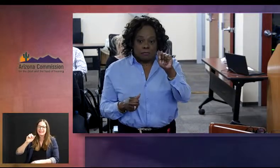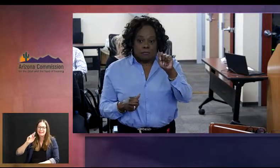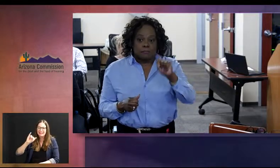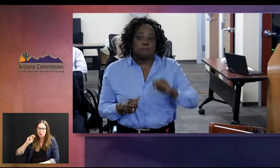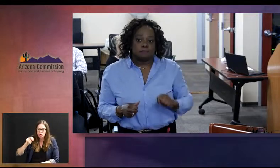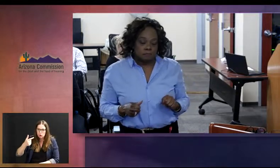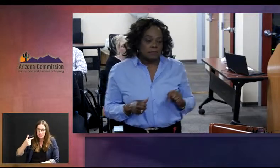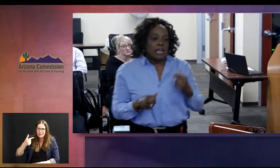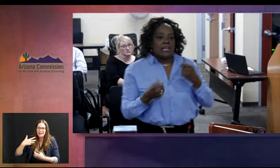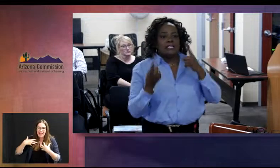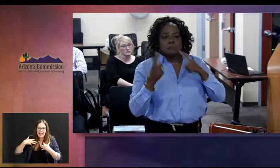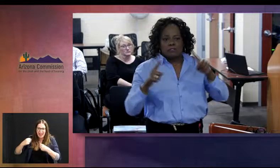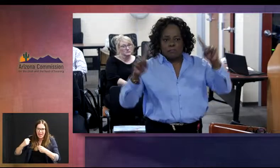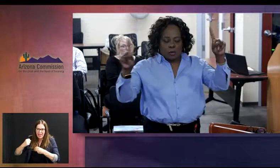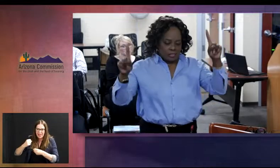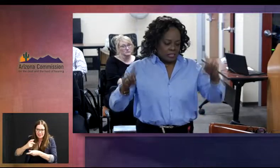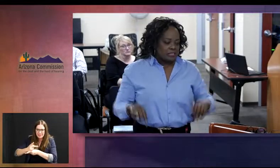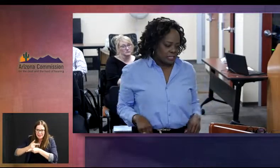Project,